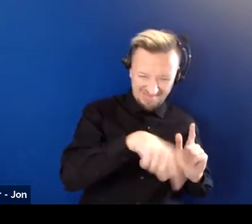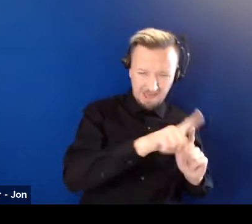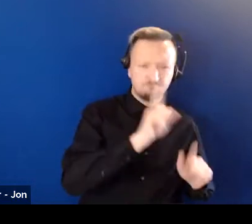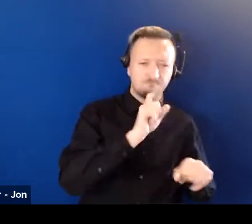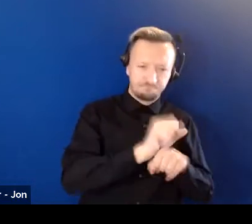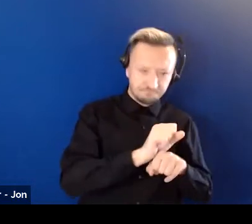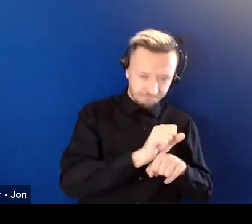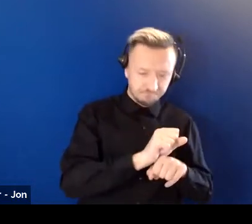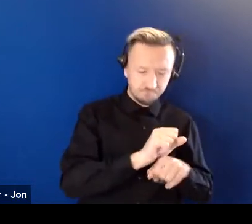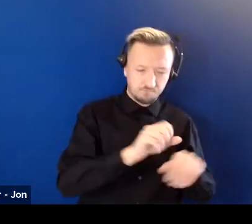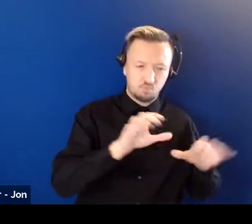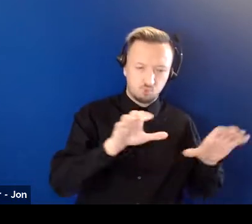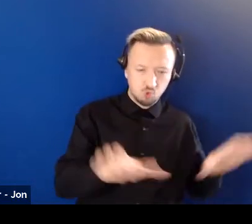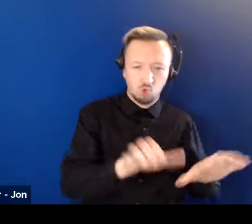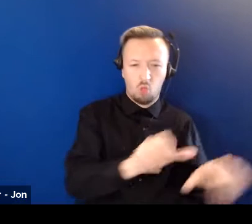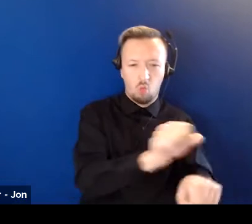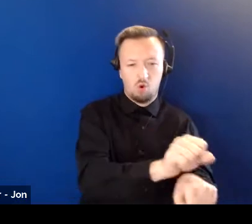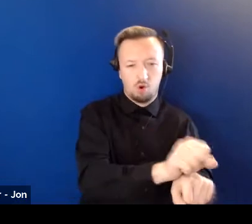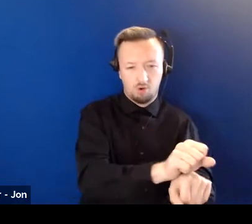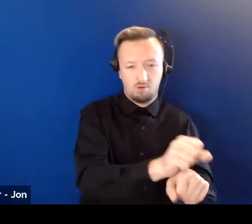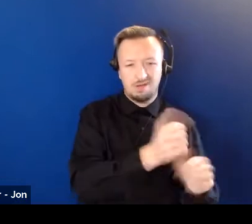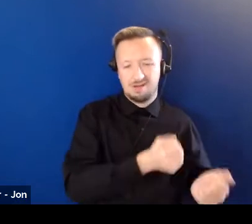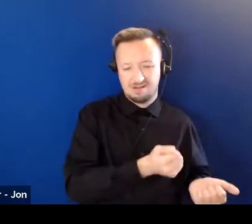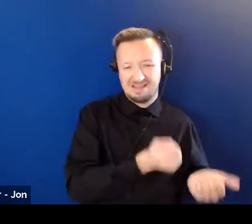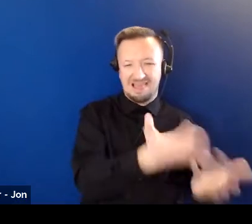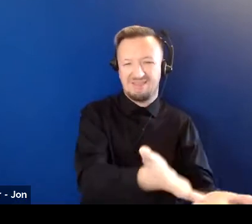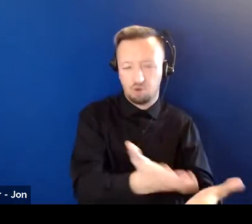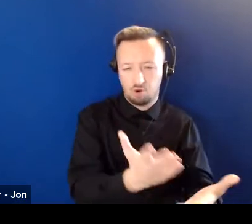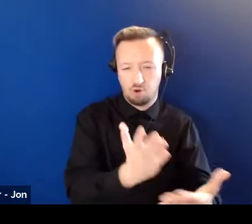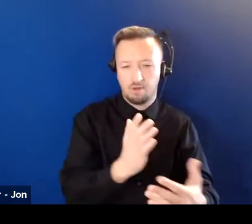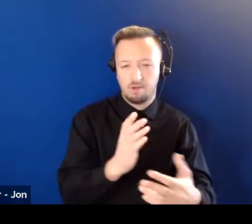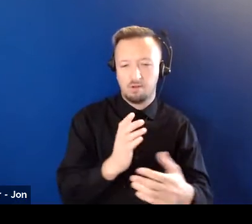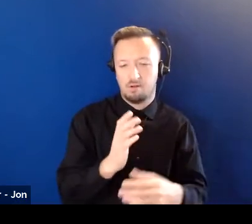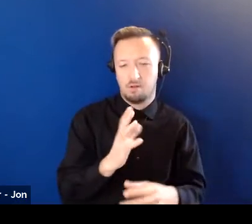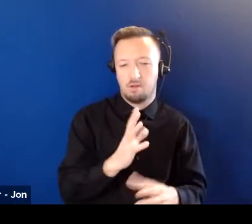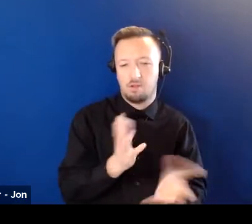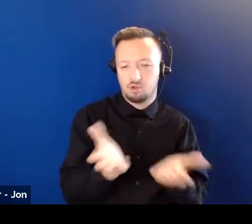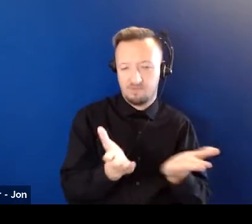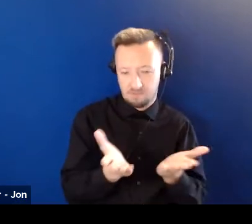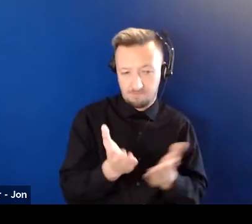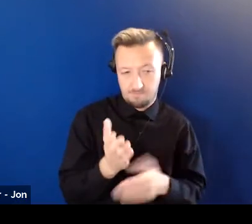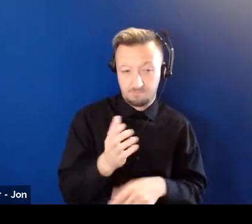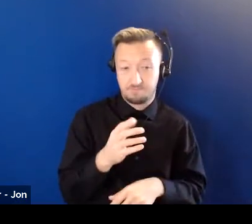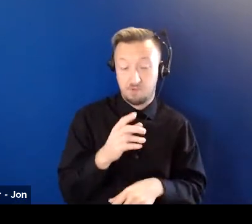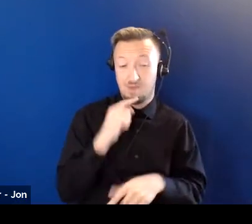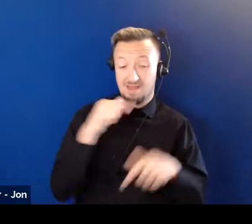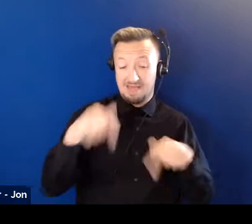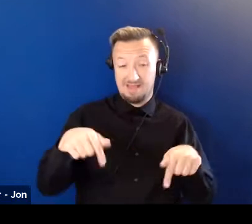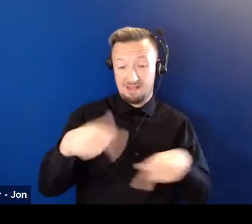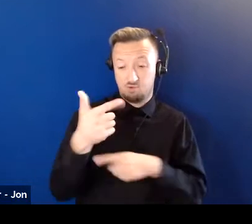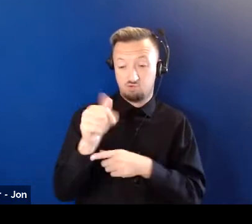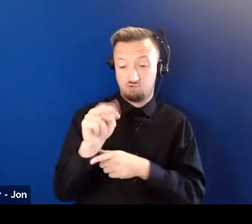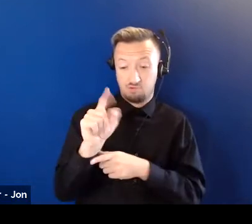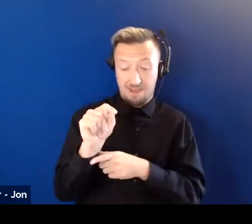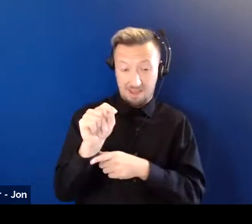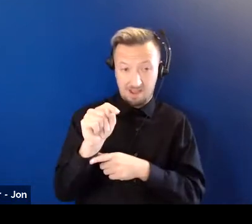And one of the key elements of this grant is that the Centers for Independent Living will be vendors for